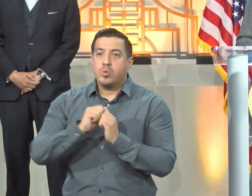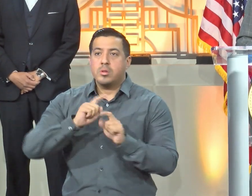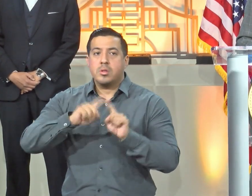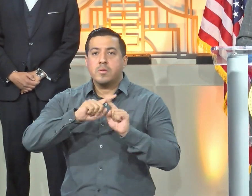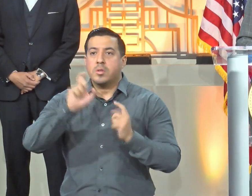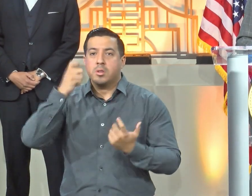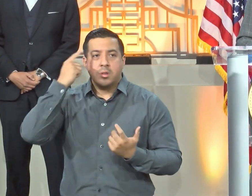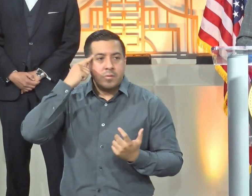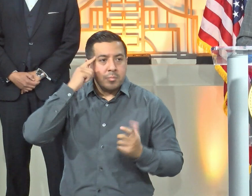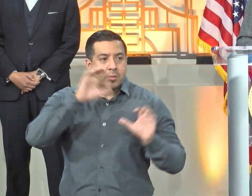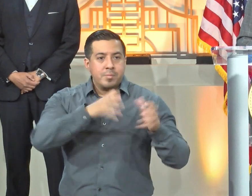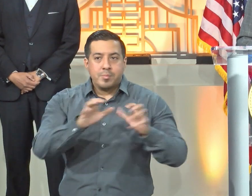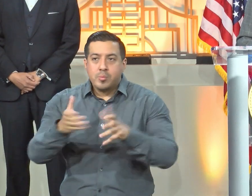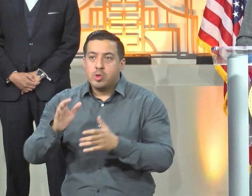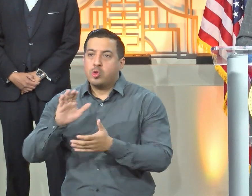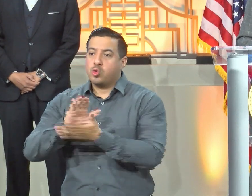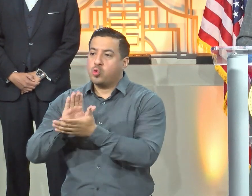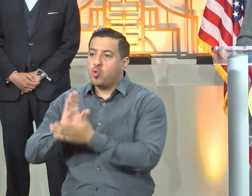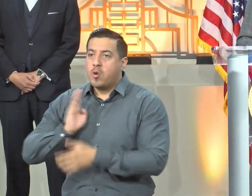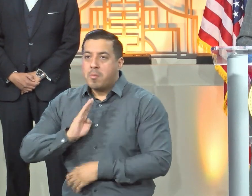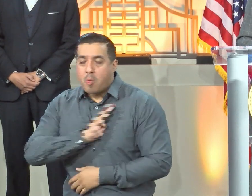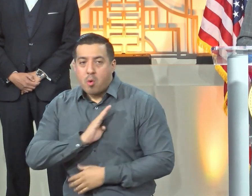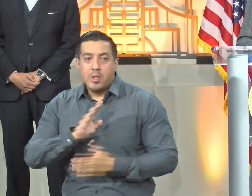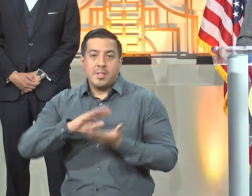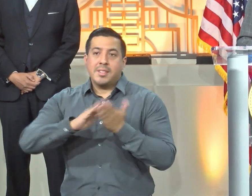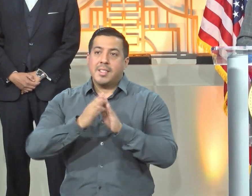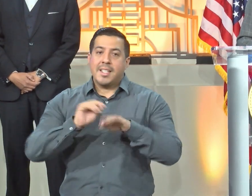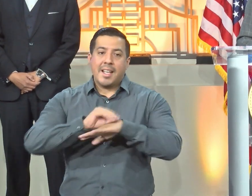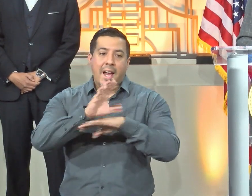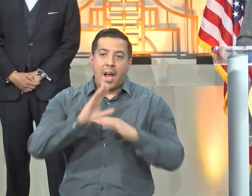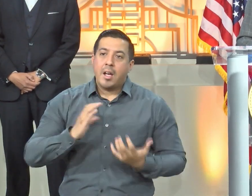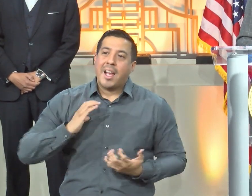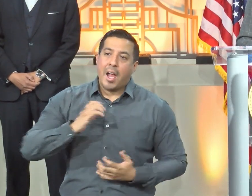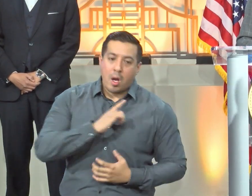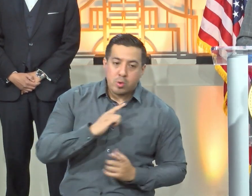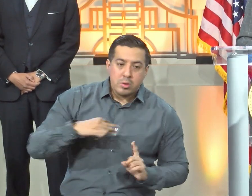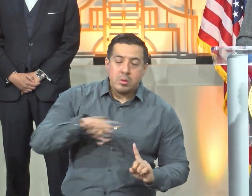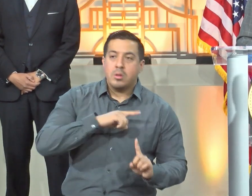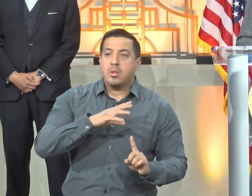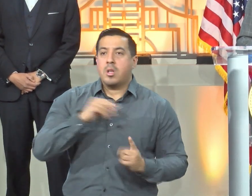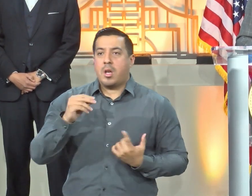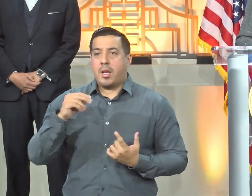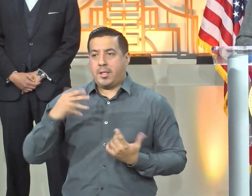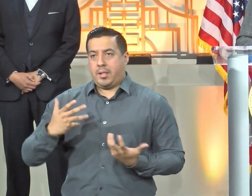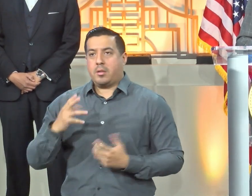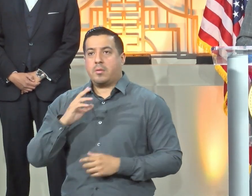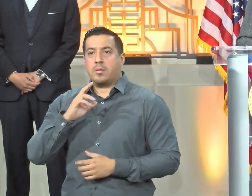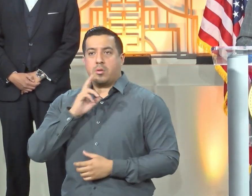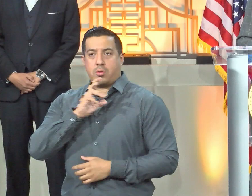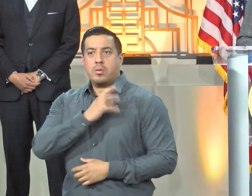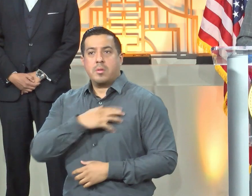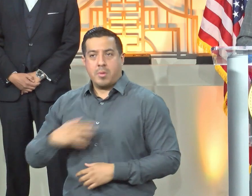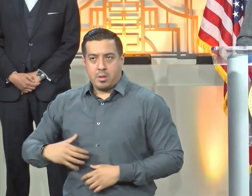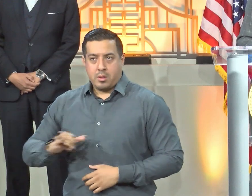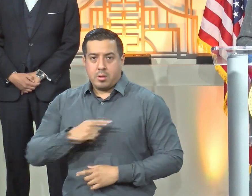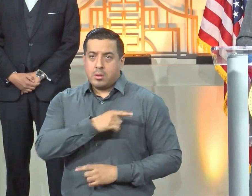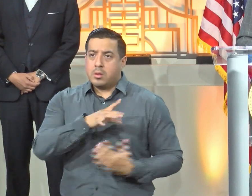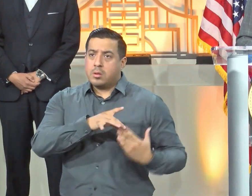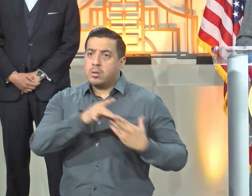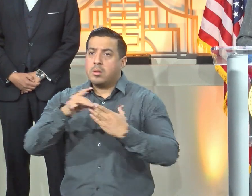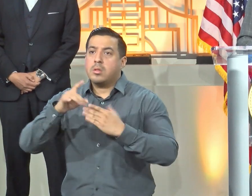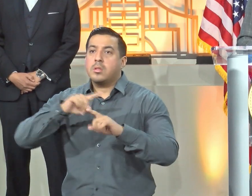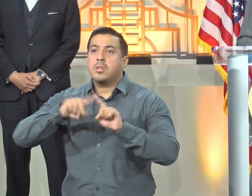bodies from school boards to city councils and mayors of the city of Houston. Arturo is a leader in the areas